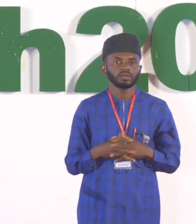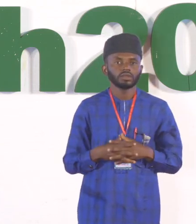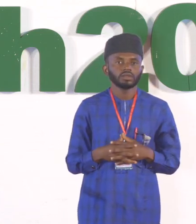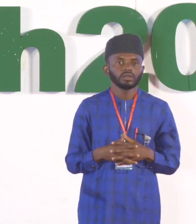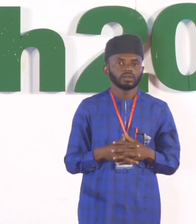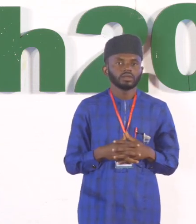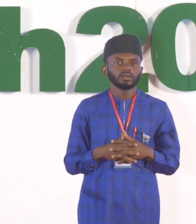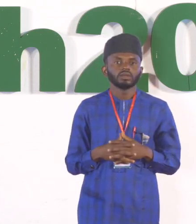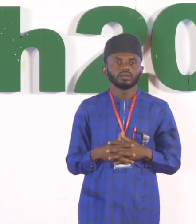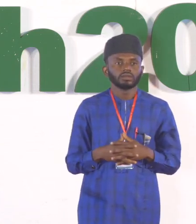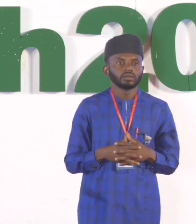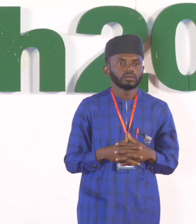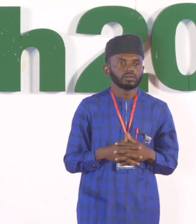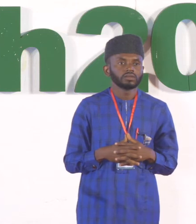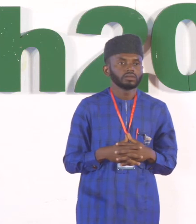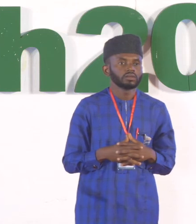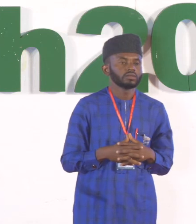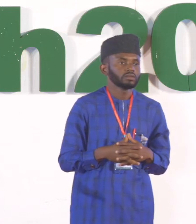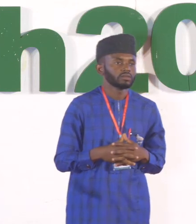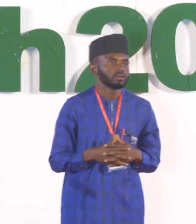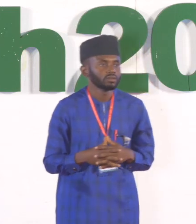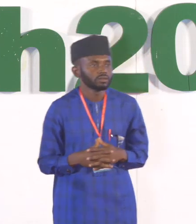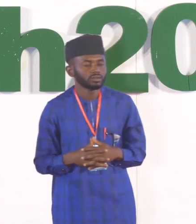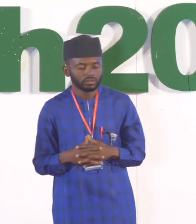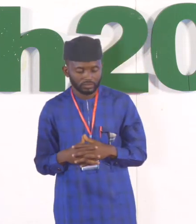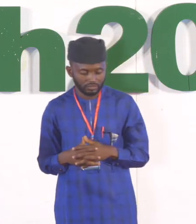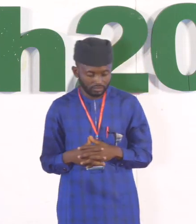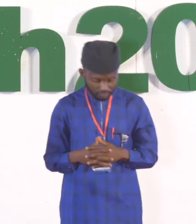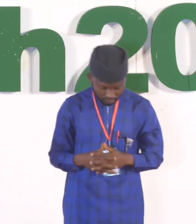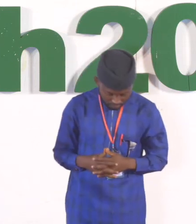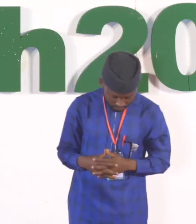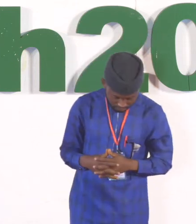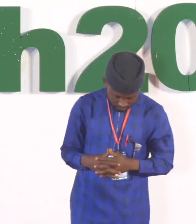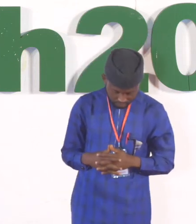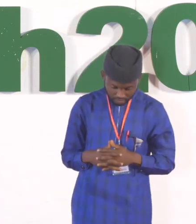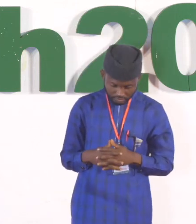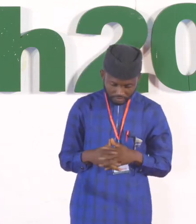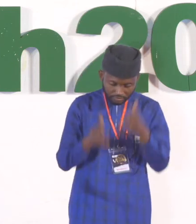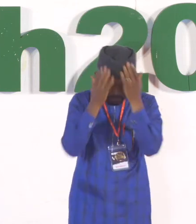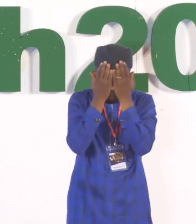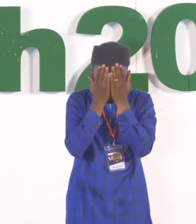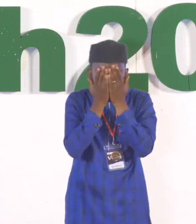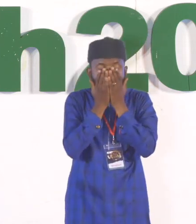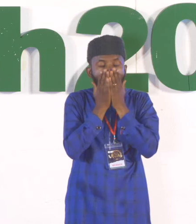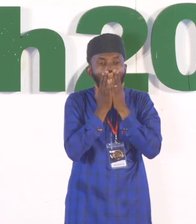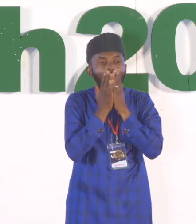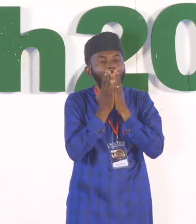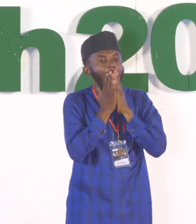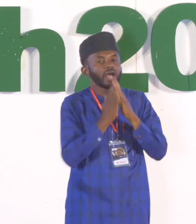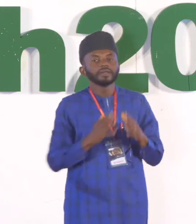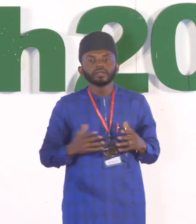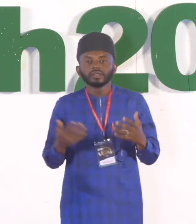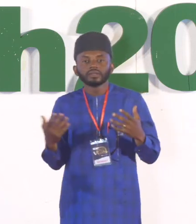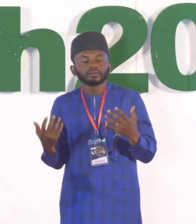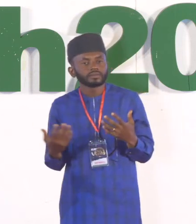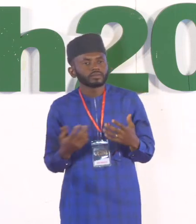Hi. Inna lillahi wa inna ilahi raji'un. What do you think if you are in